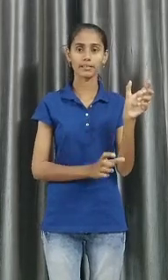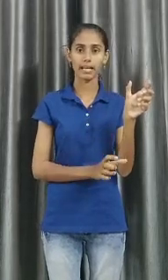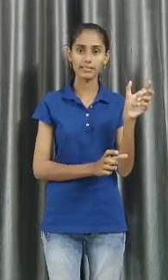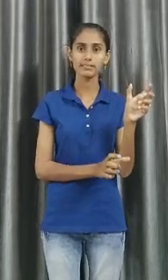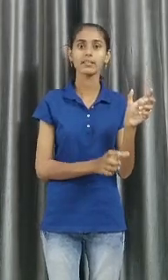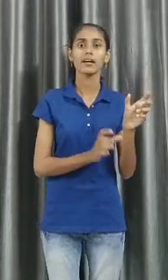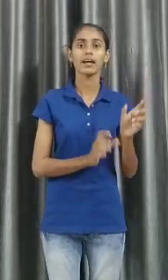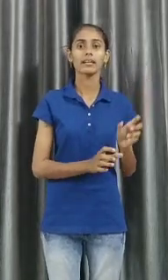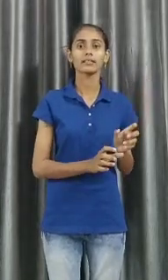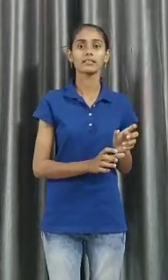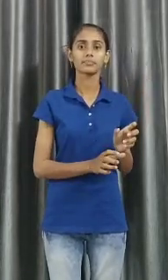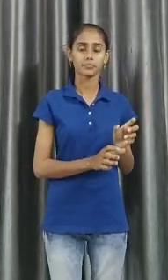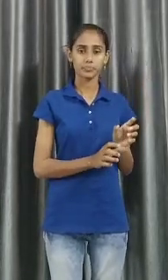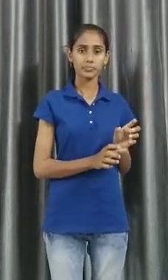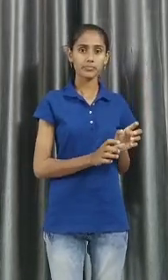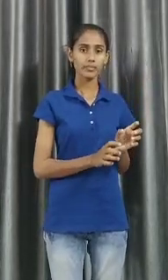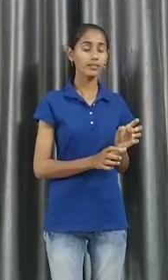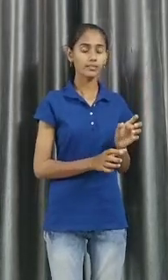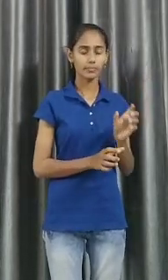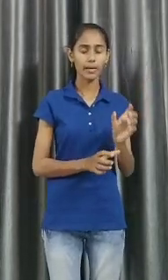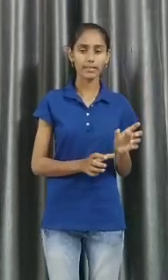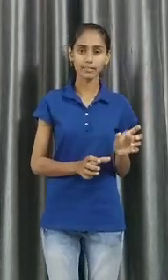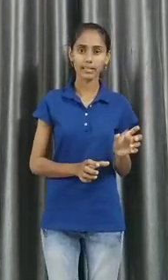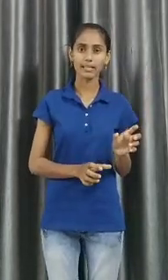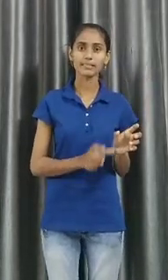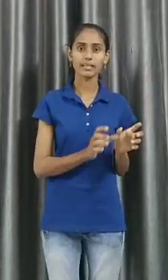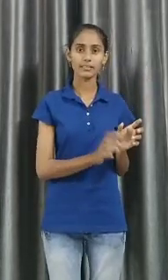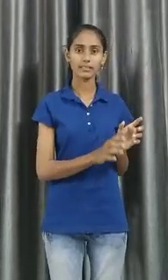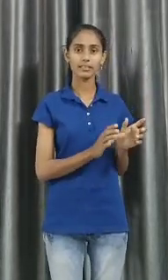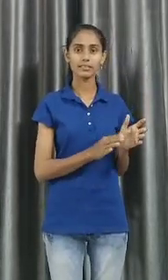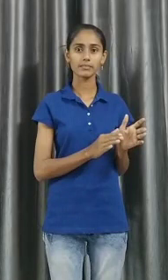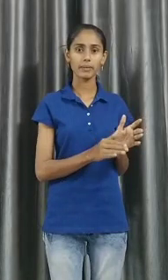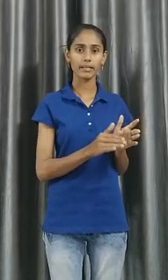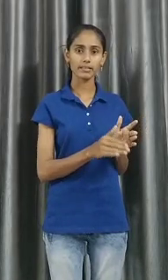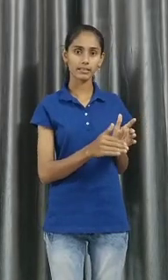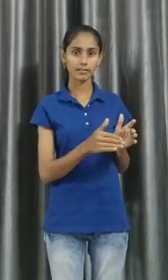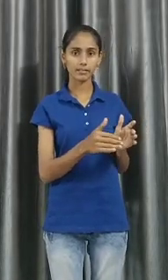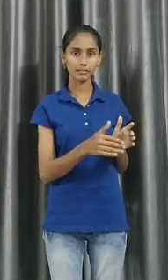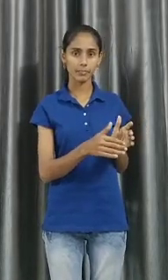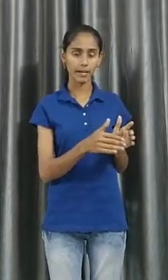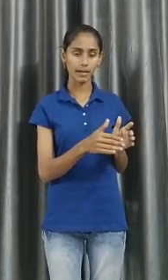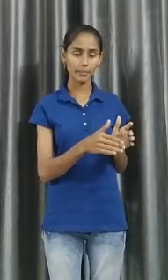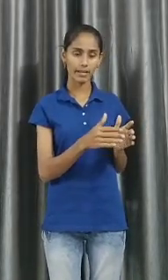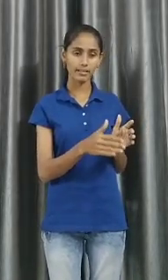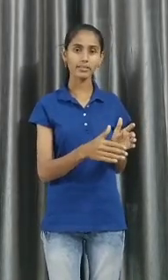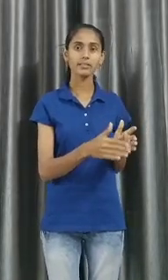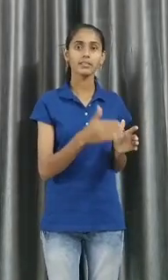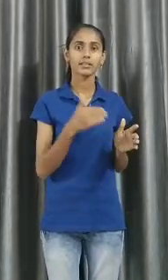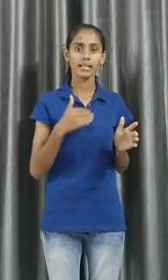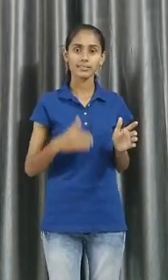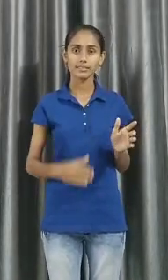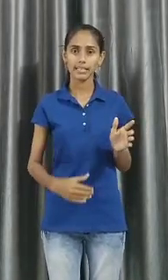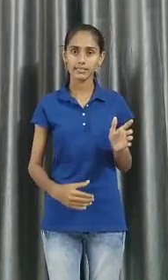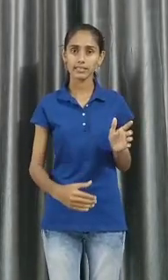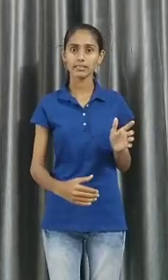parent class and parrot class, and this parrot class extend